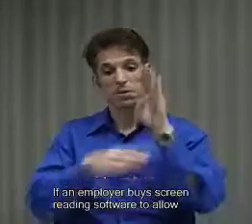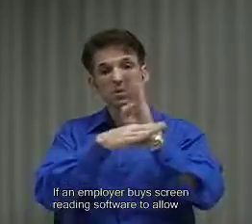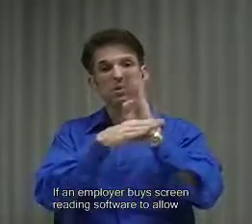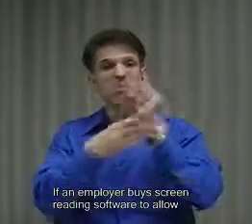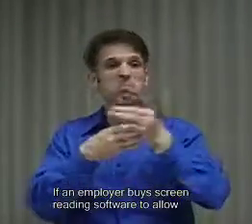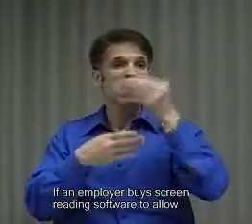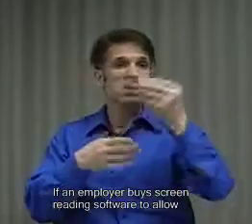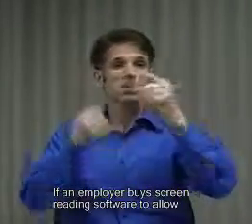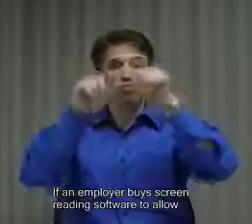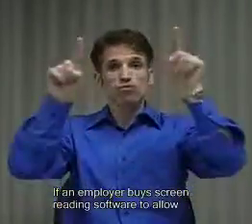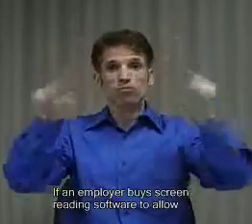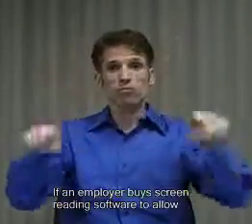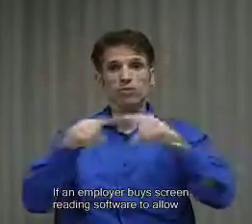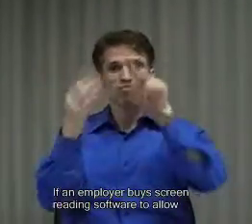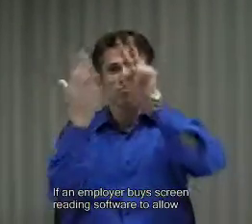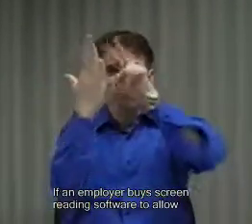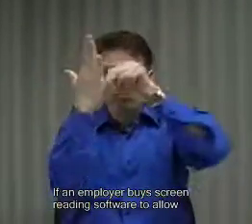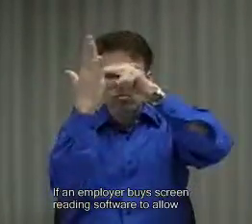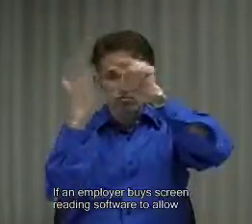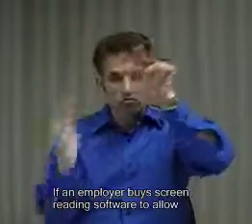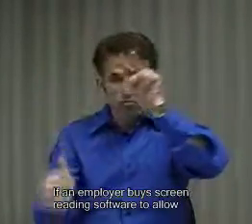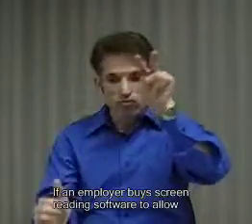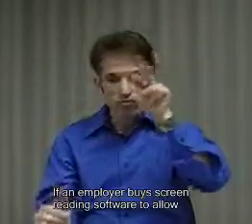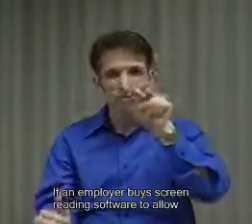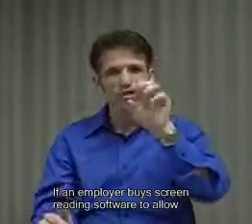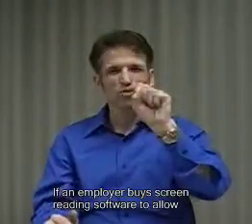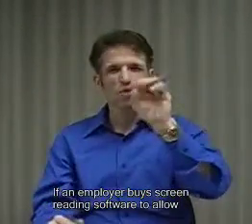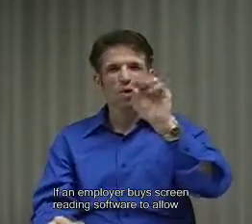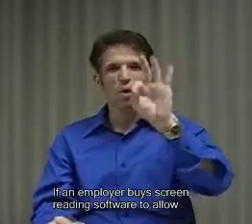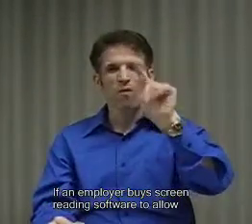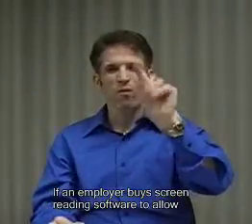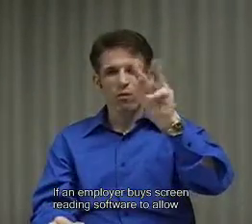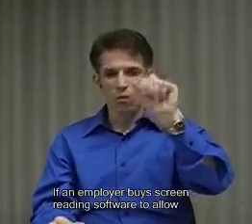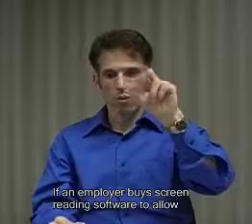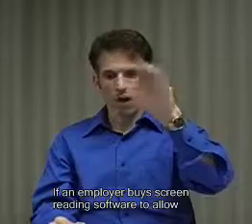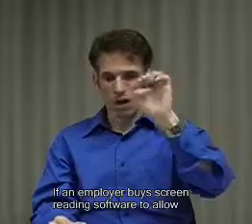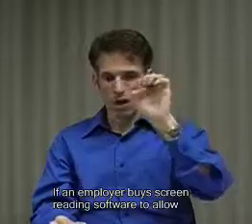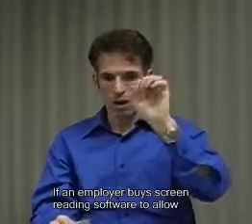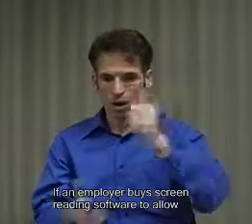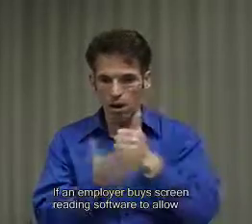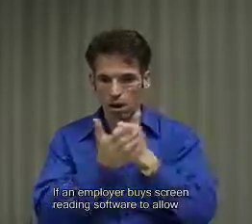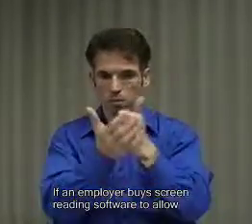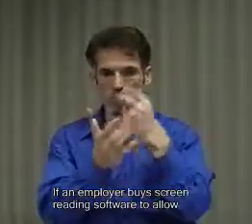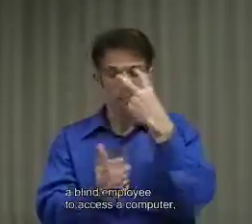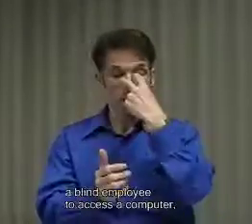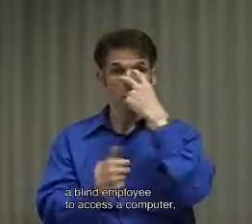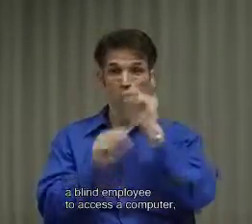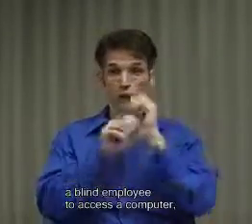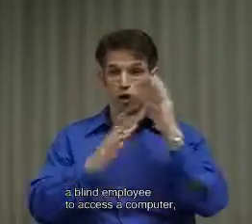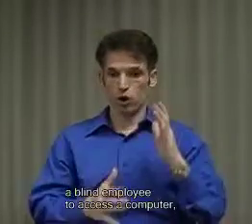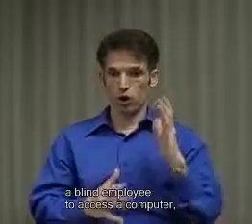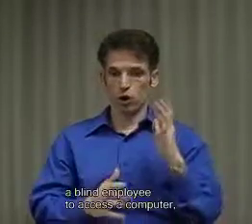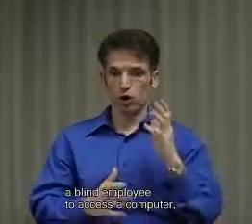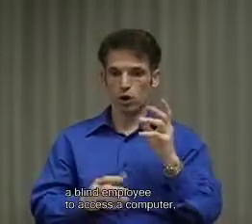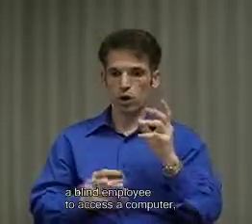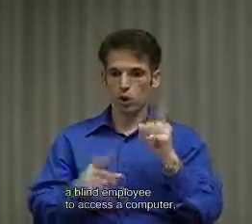If an employer buys screen reading software to allow a blind employee to access a computer,